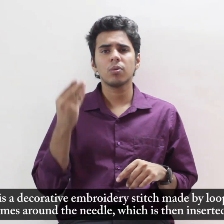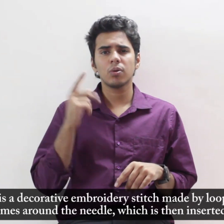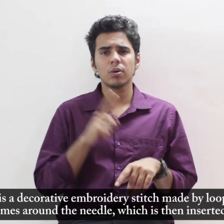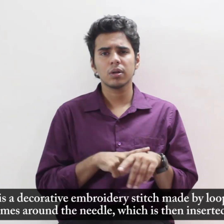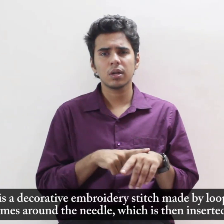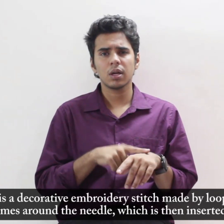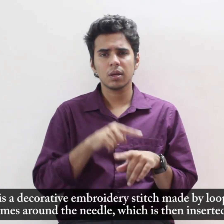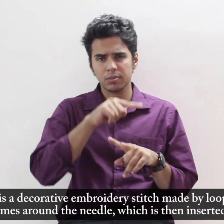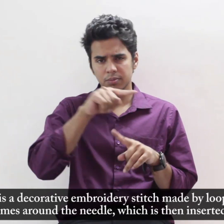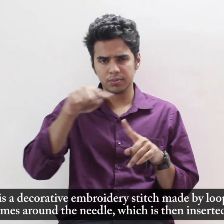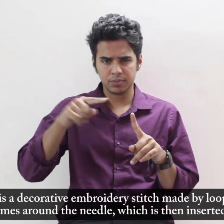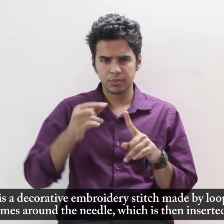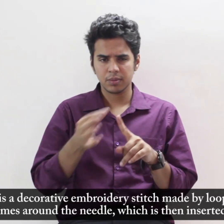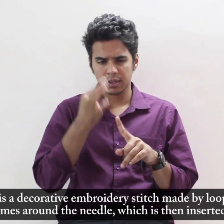then inserted into the fabric.